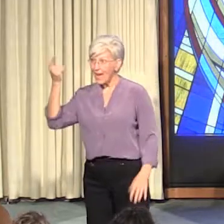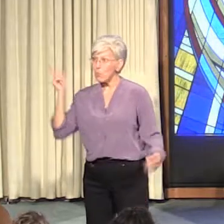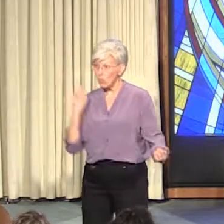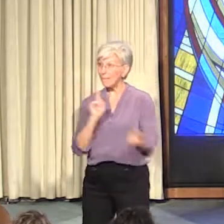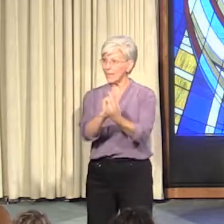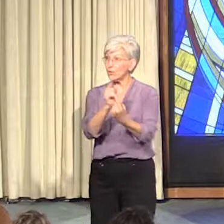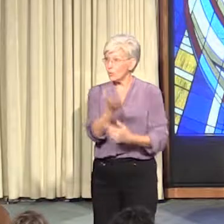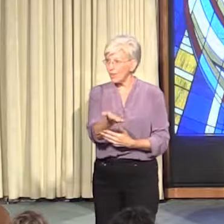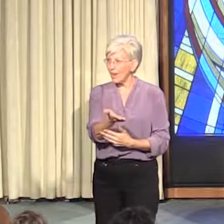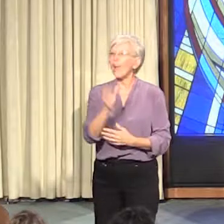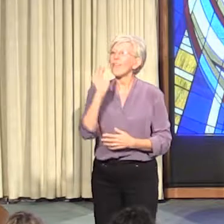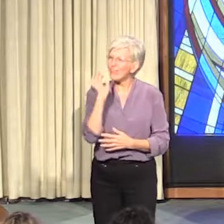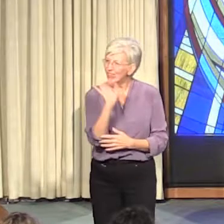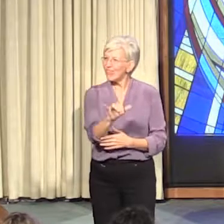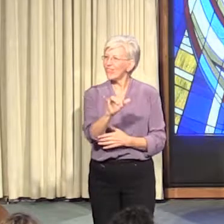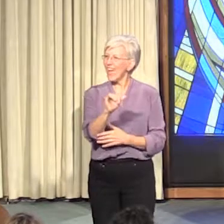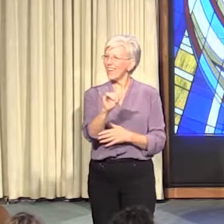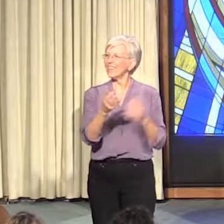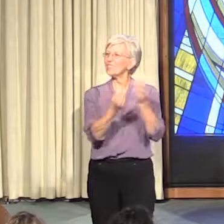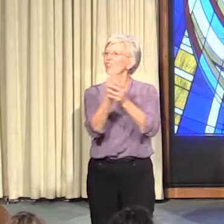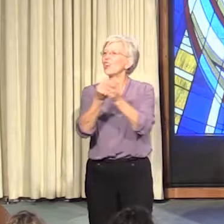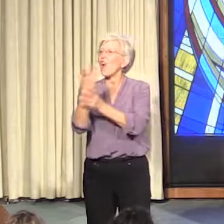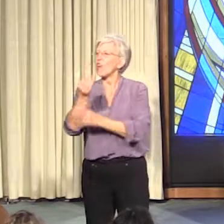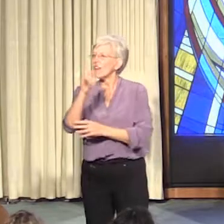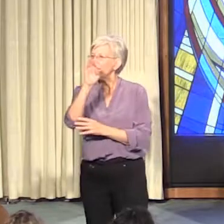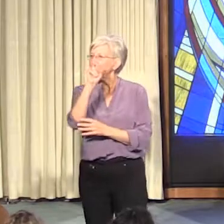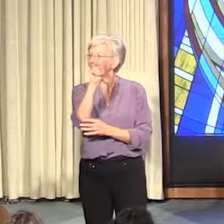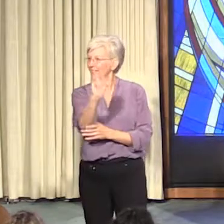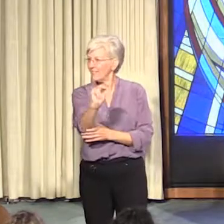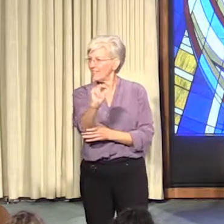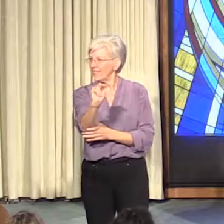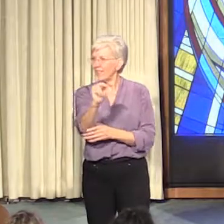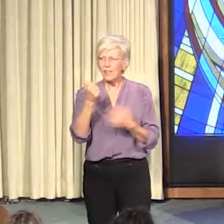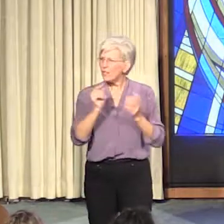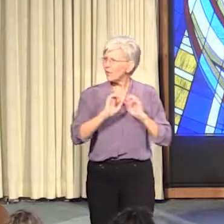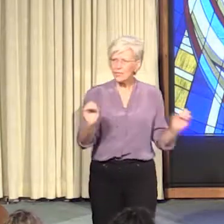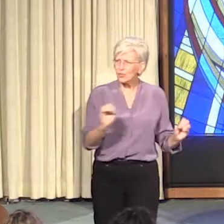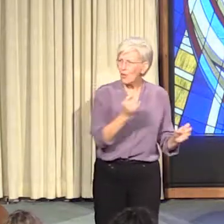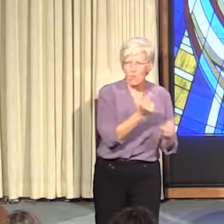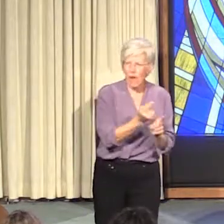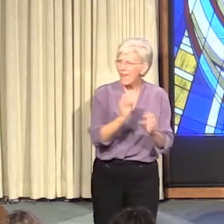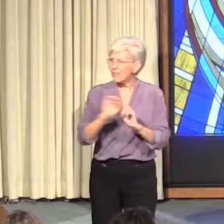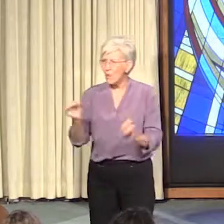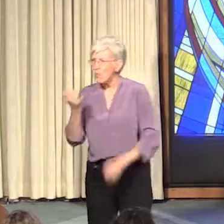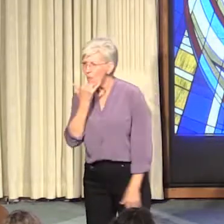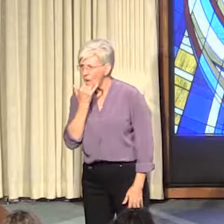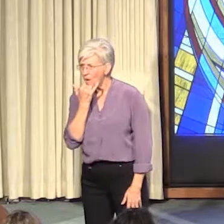That's the Garden of Eden. There is no right, there is no wrong, there simply is.